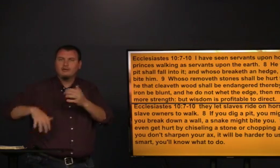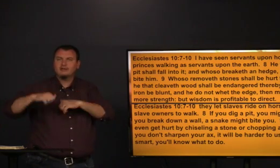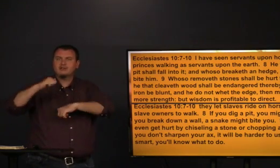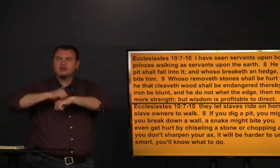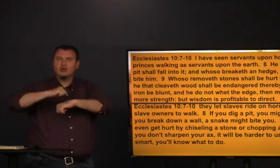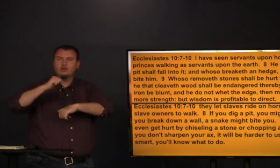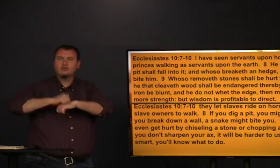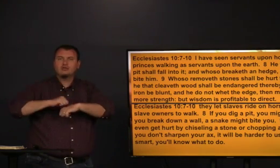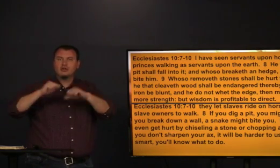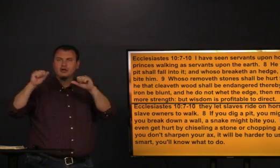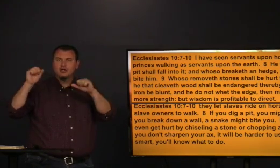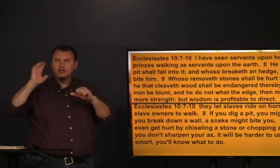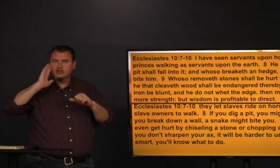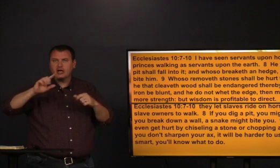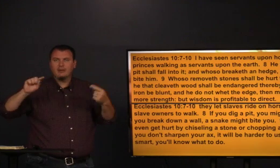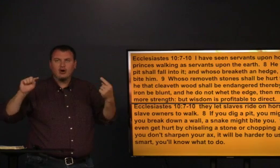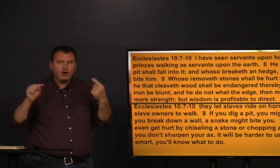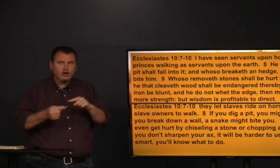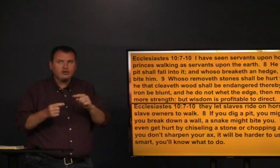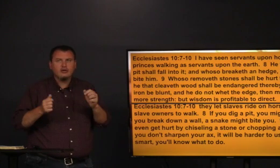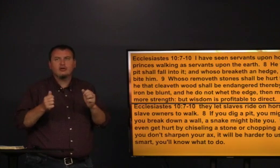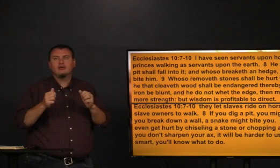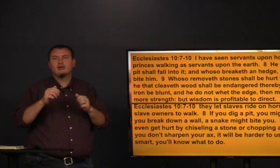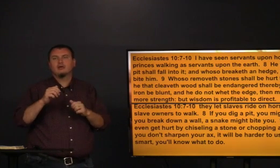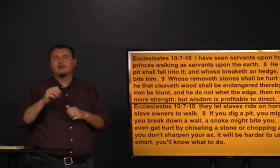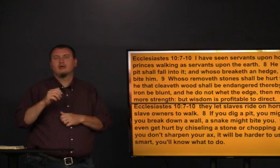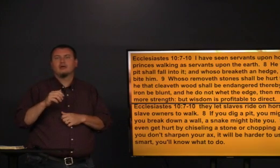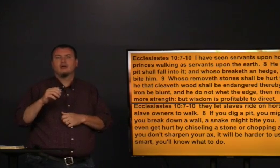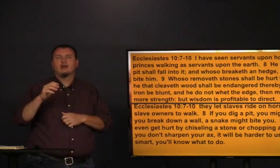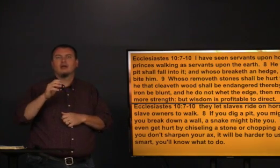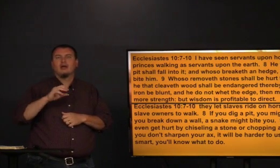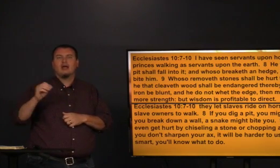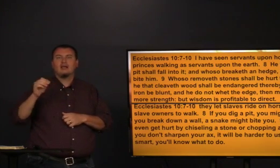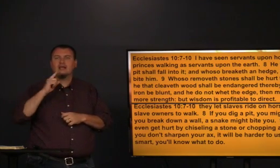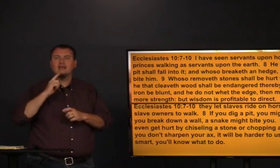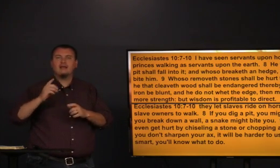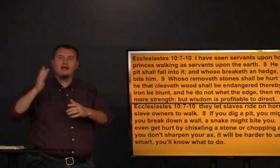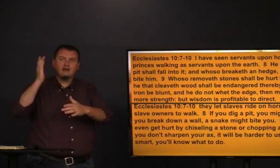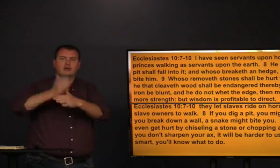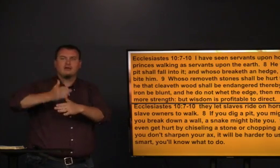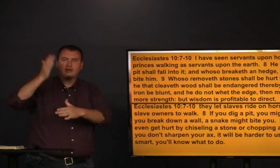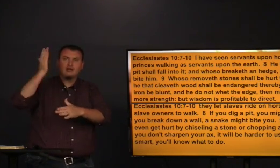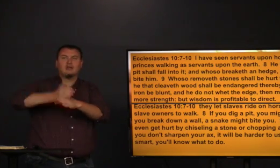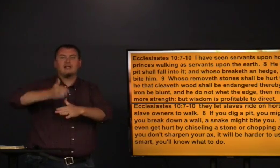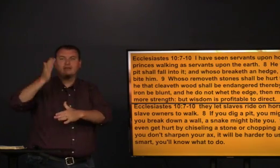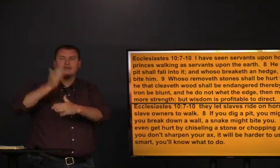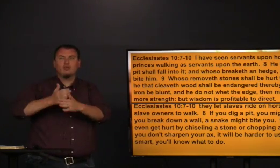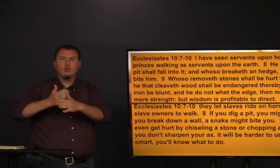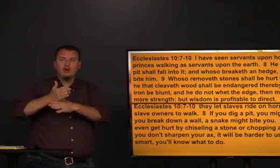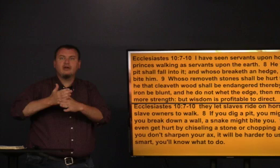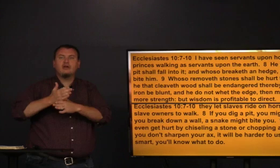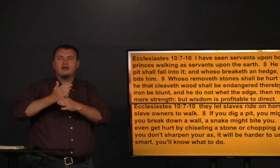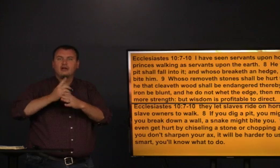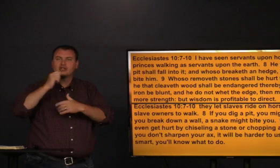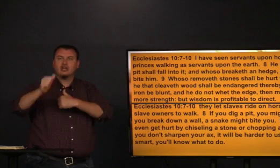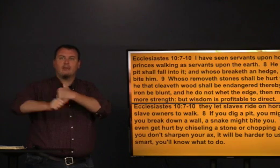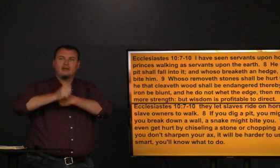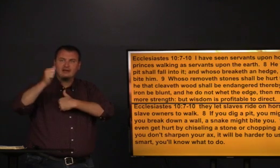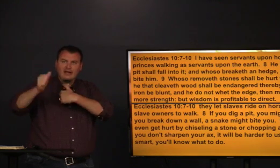removeth stones shall be hurt. And he that cleaveth wood shall be